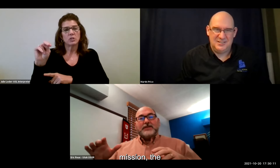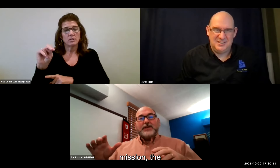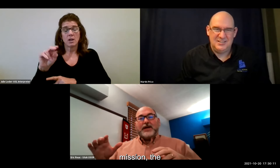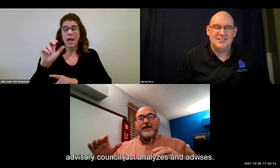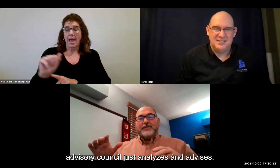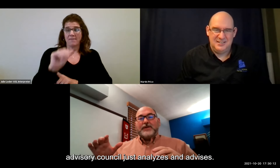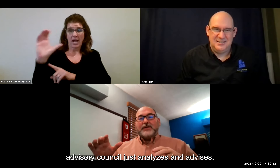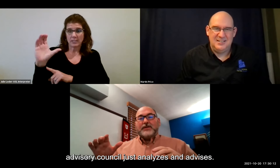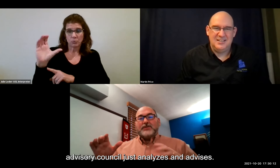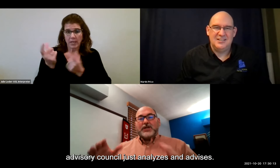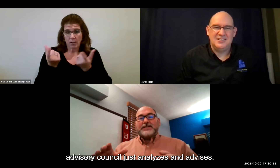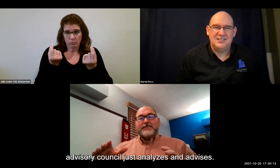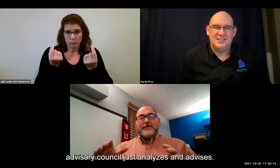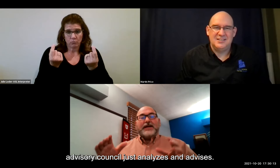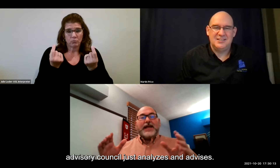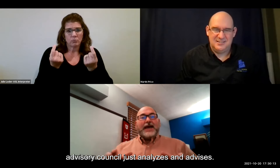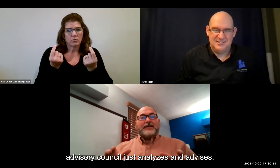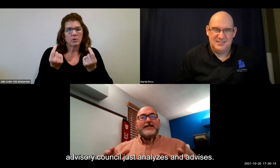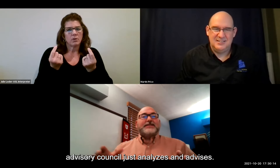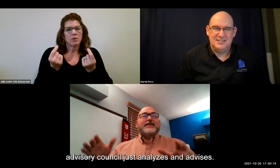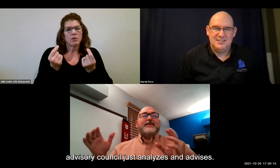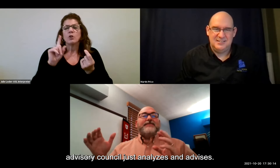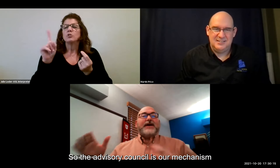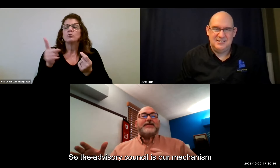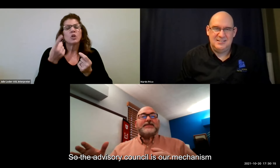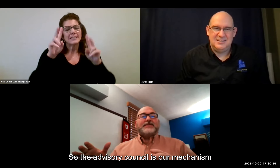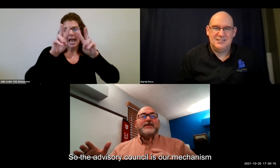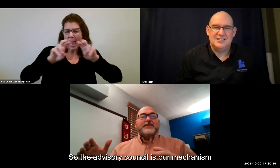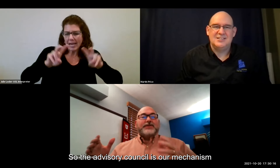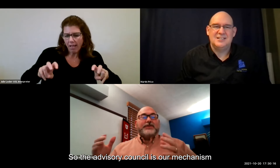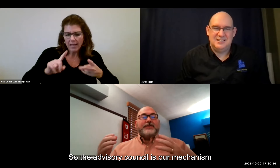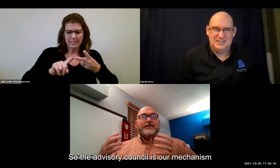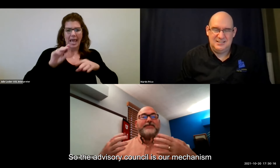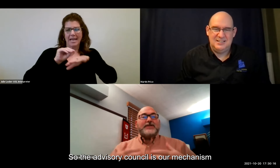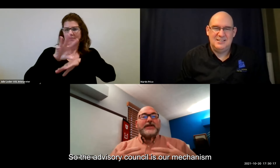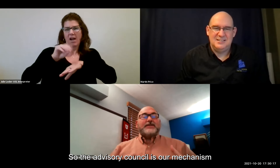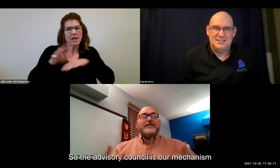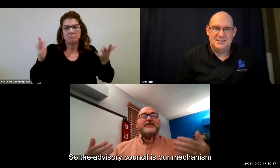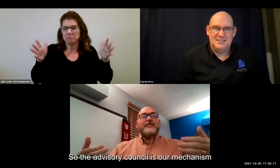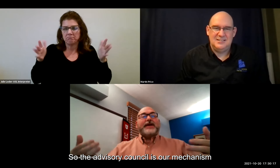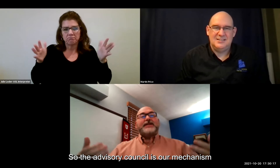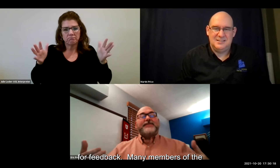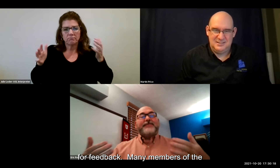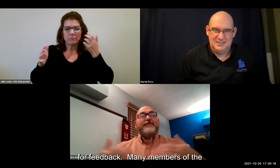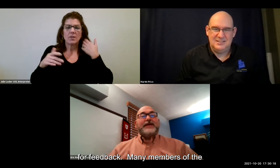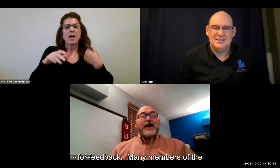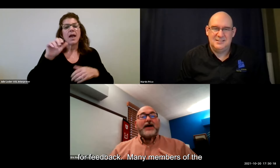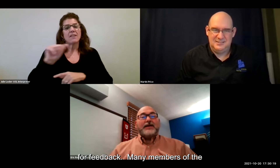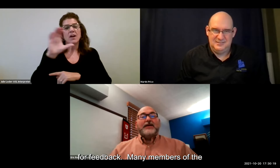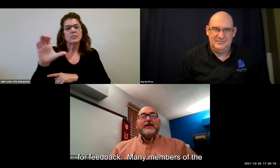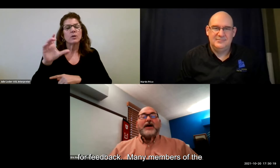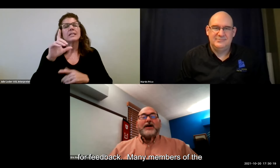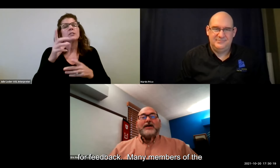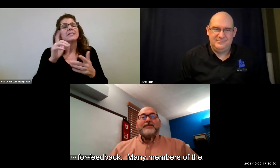council just analyzes and advises. So the advisory council is our mechanism for